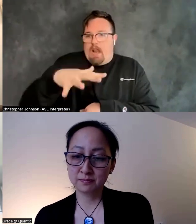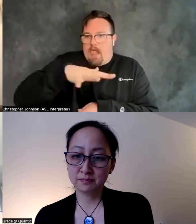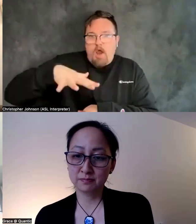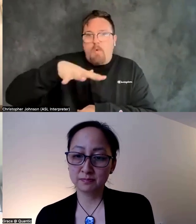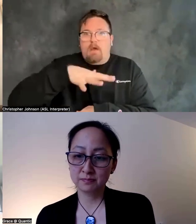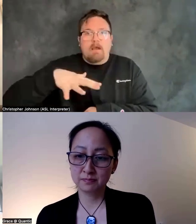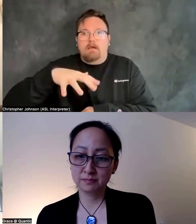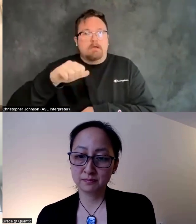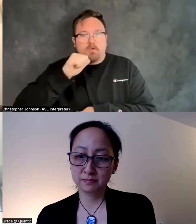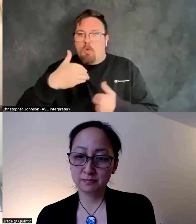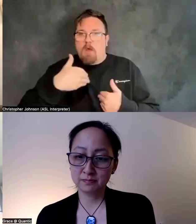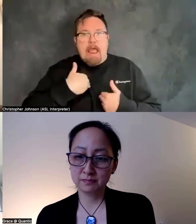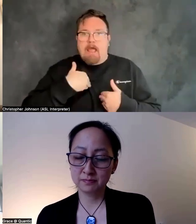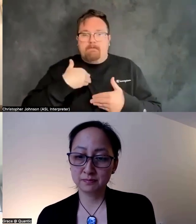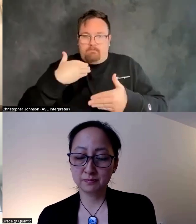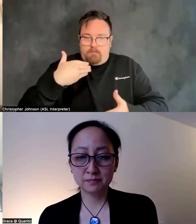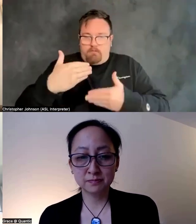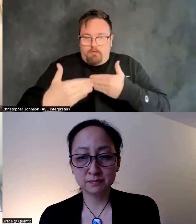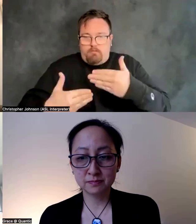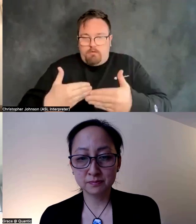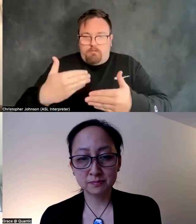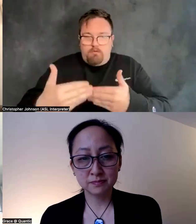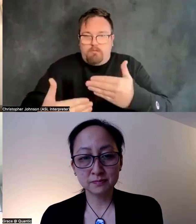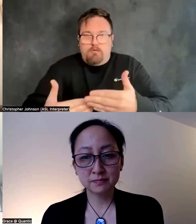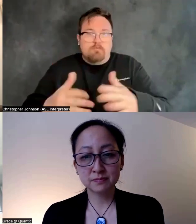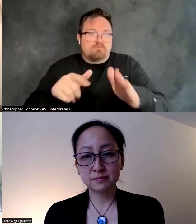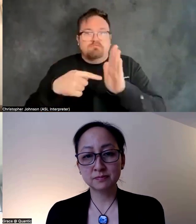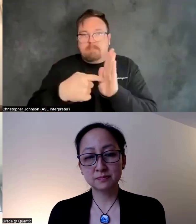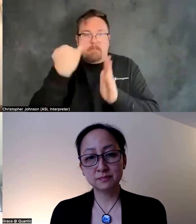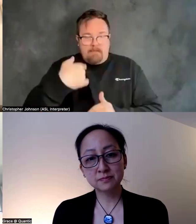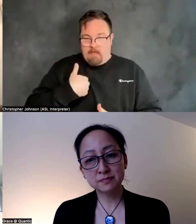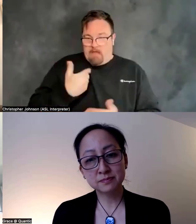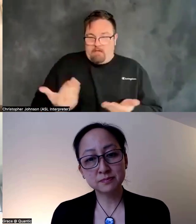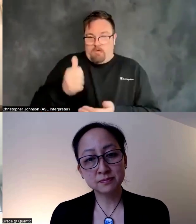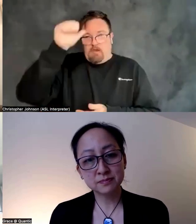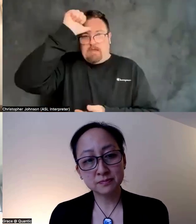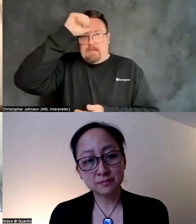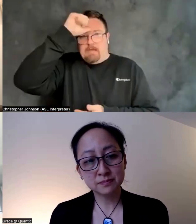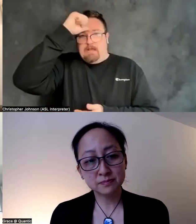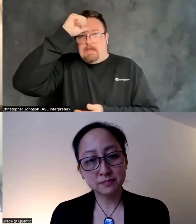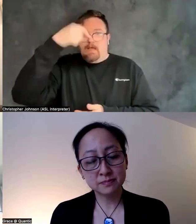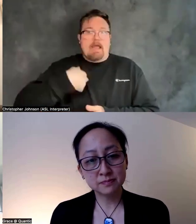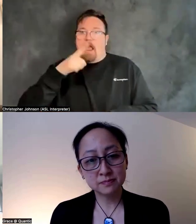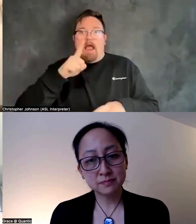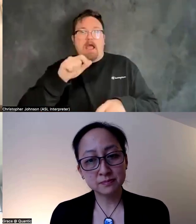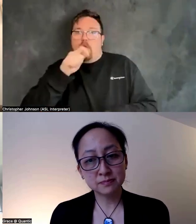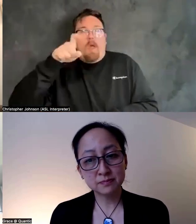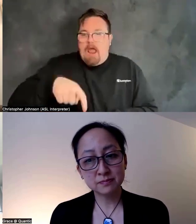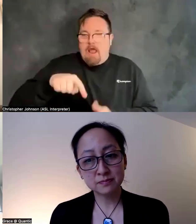a sequential manner. So for example, let's say if I'm based in India, I am not going to be like, I'm going to start off with India and then move